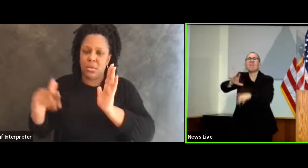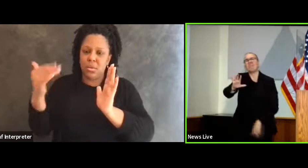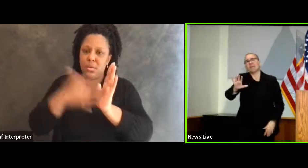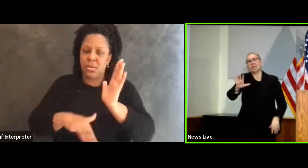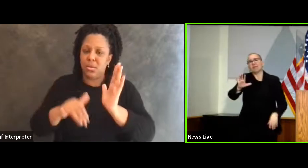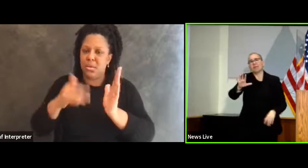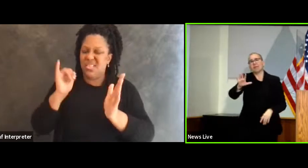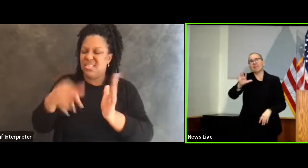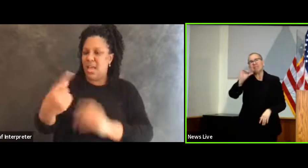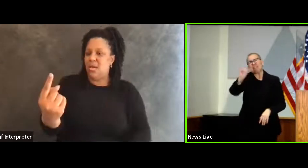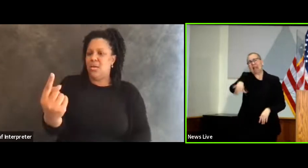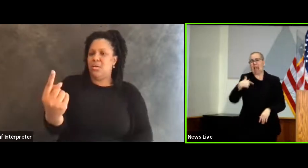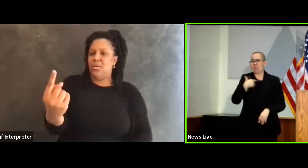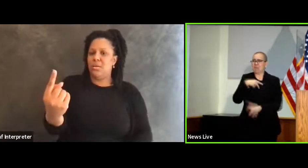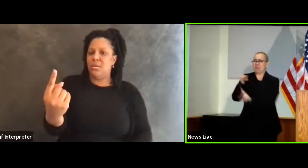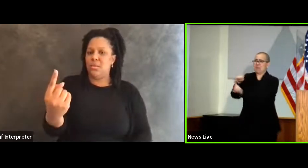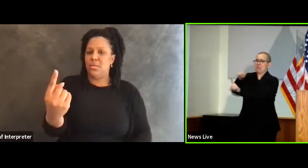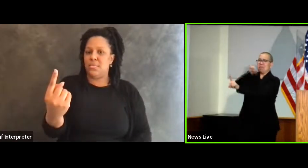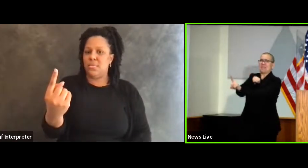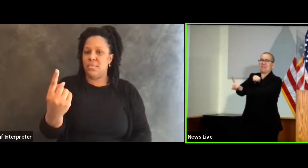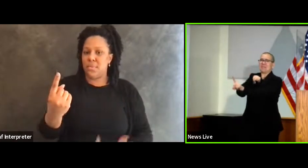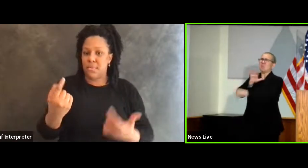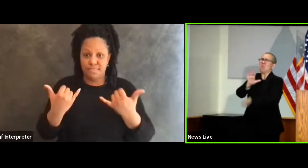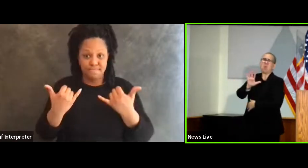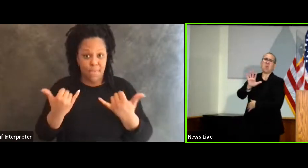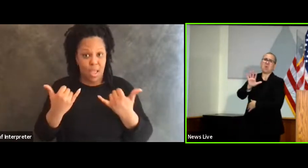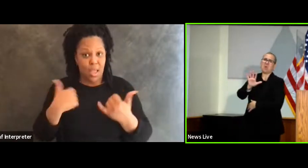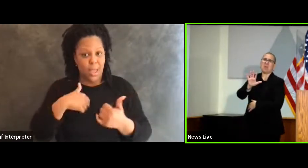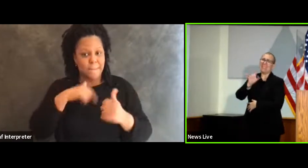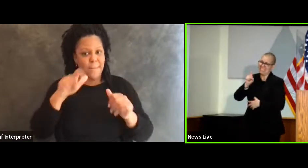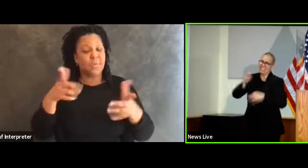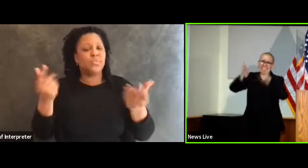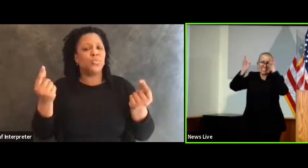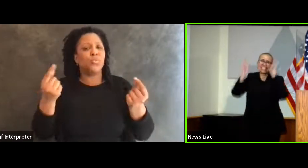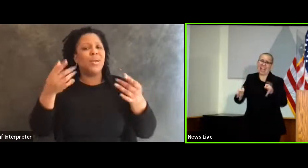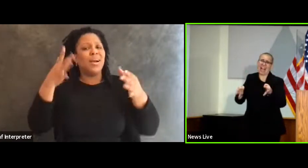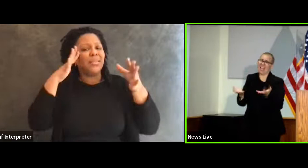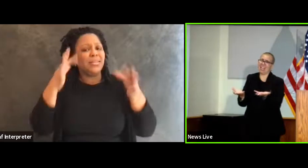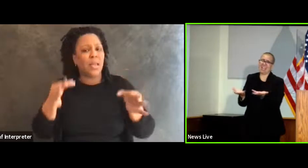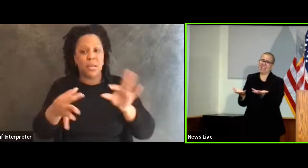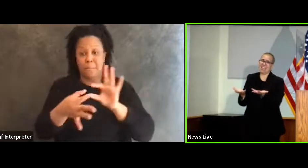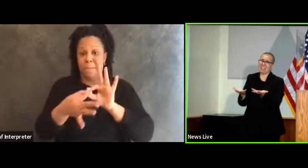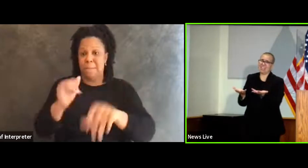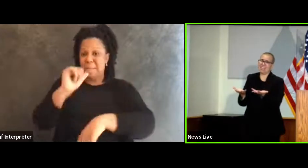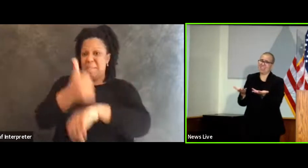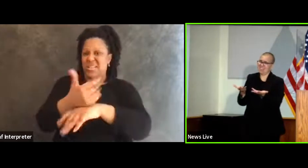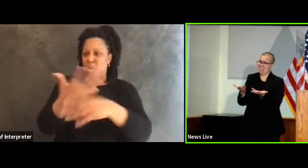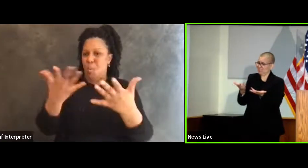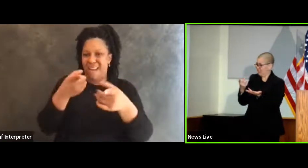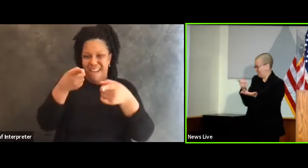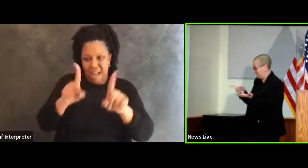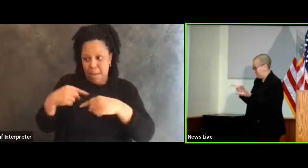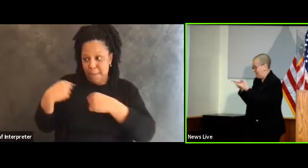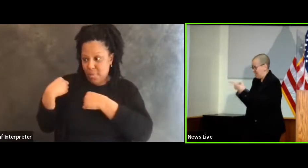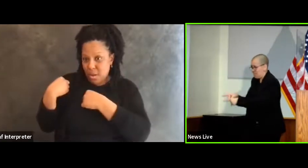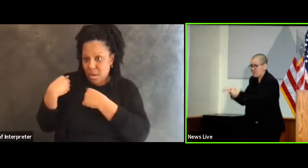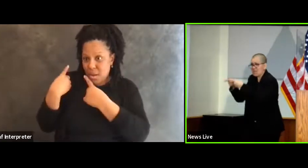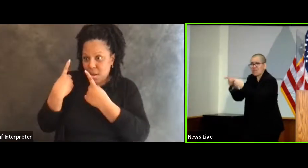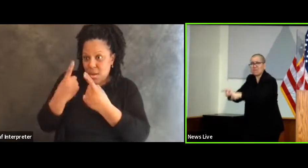got to decide now is based on that fact, those facts, what is our will